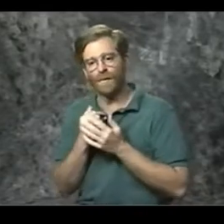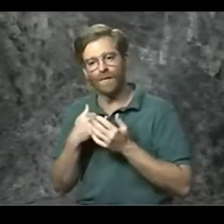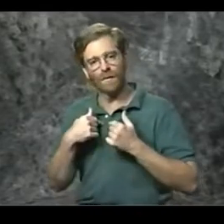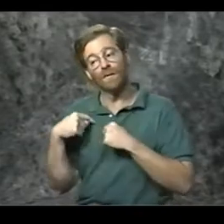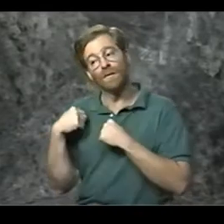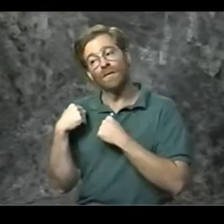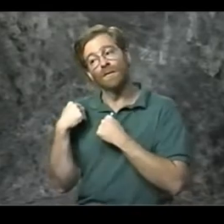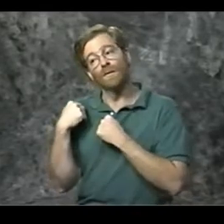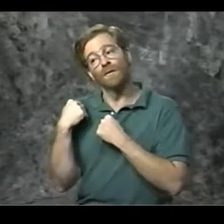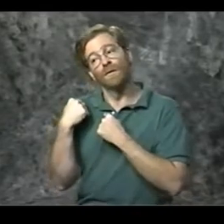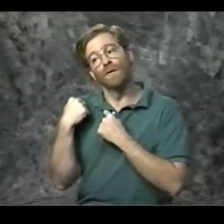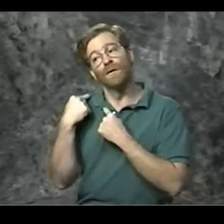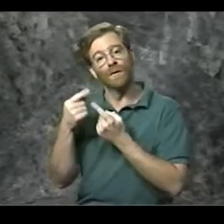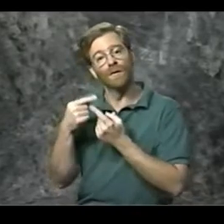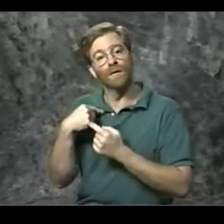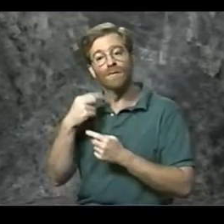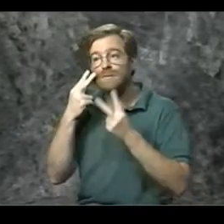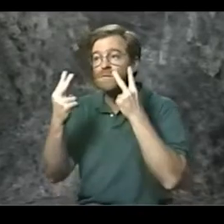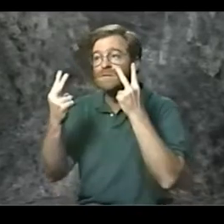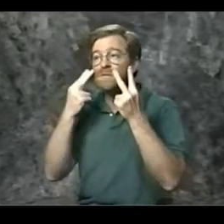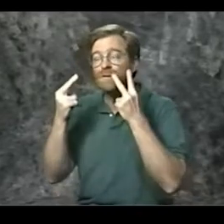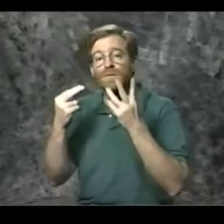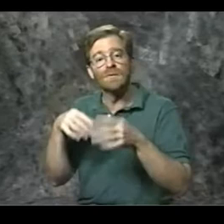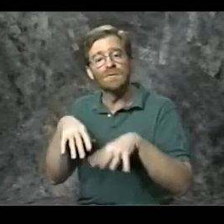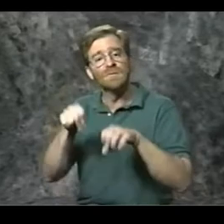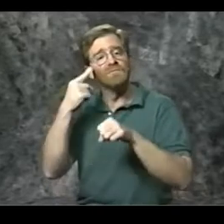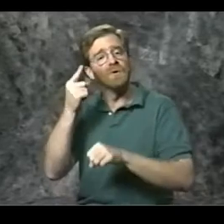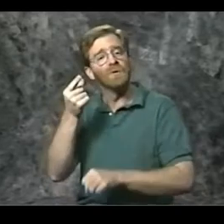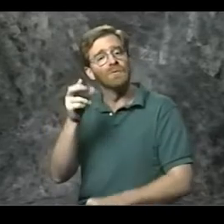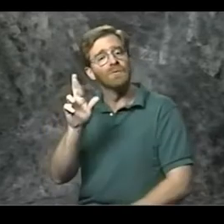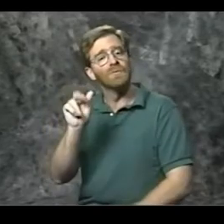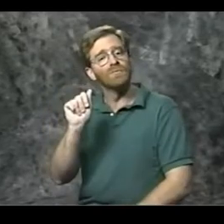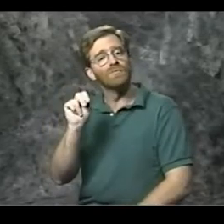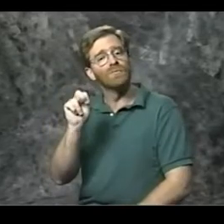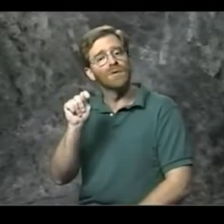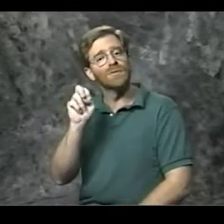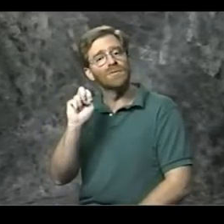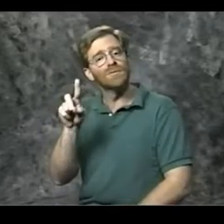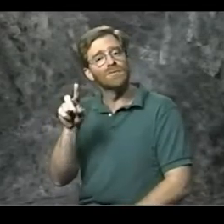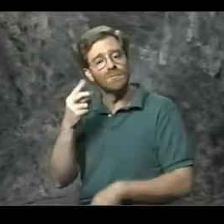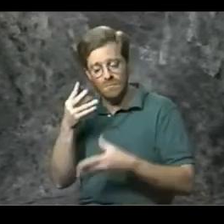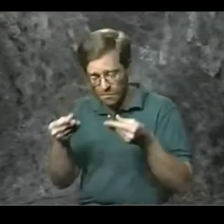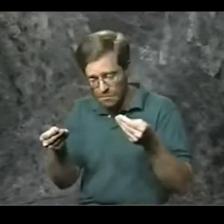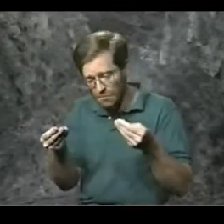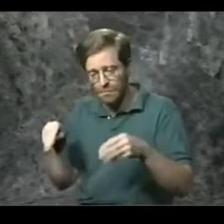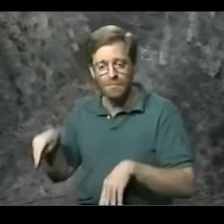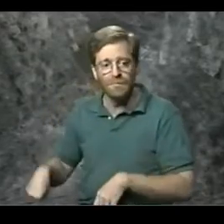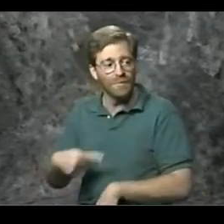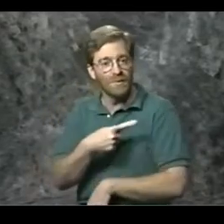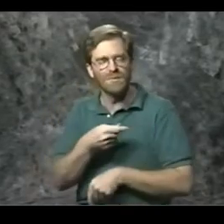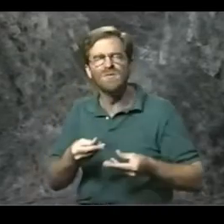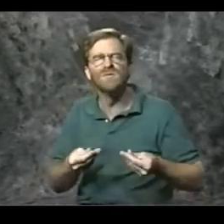me to start almost laughing hysterically, but I'm just trying to keep it in as much as I can.